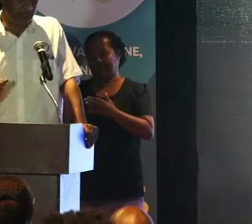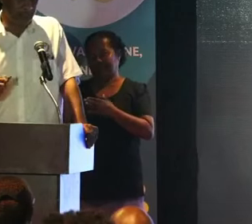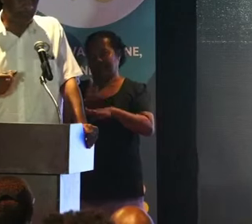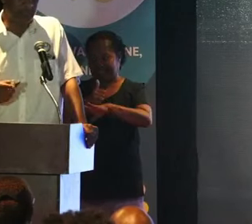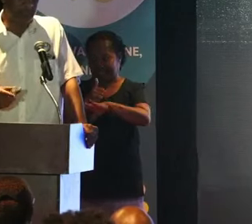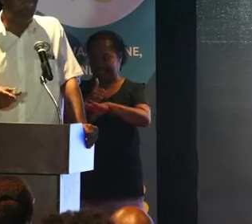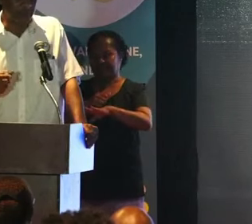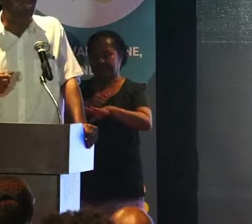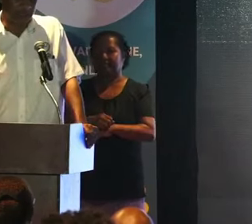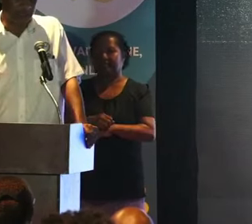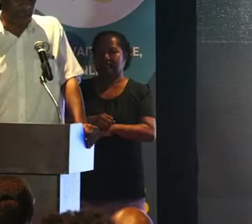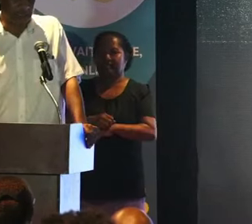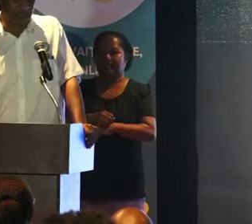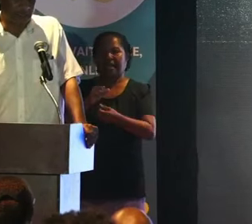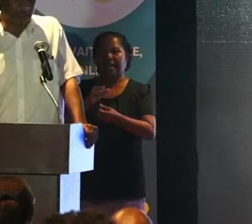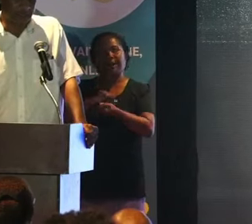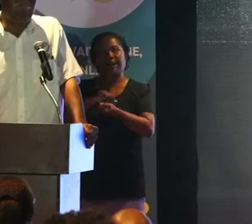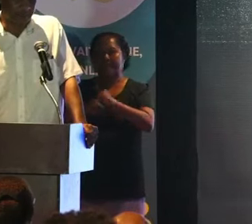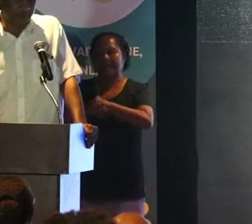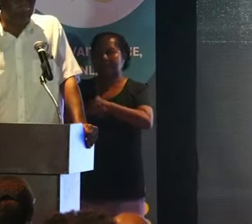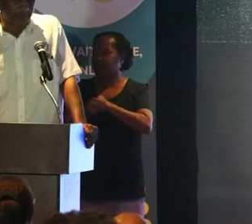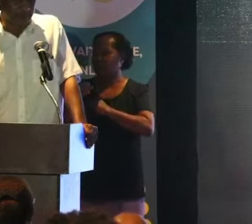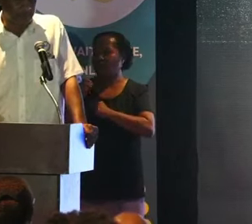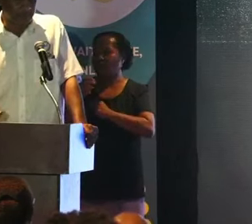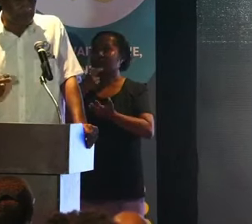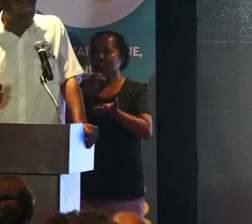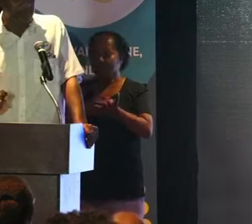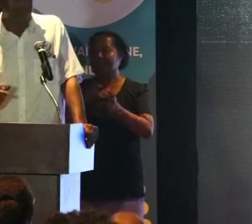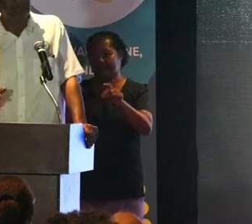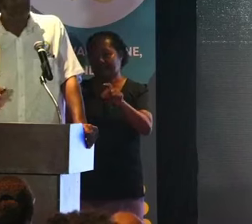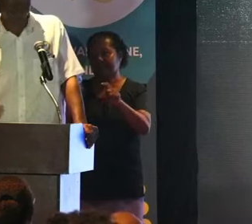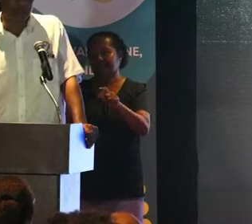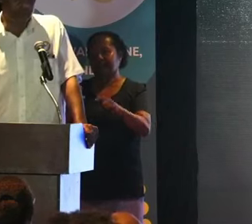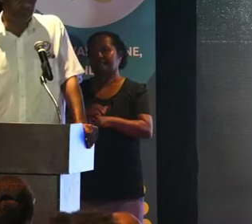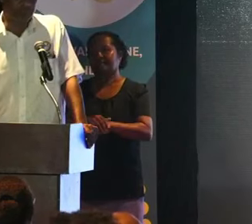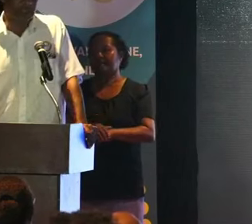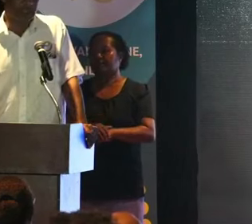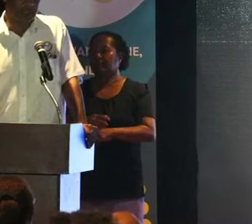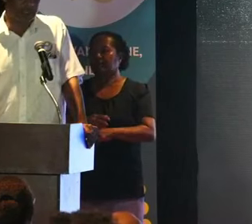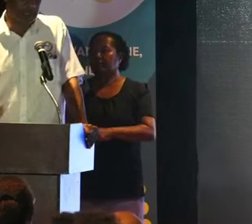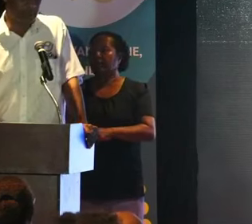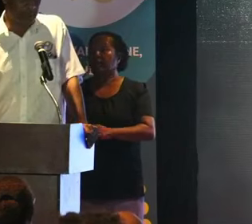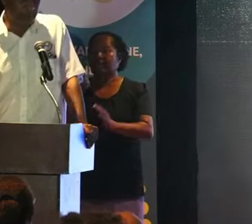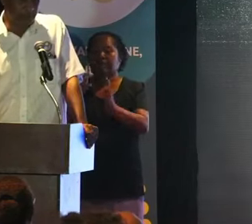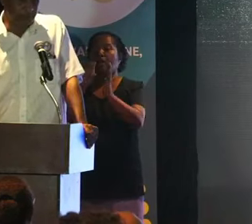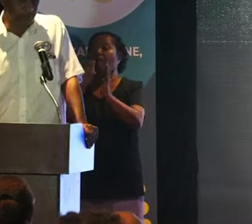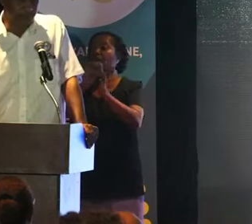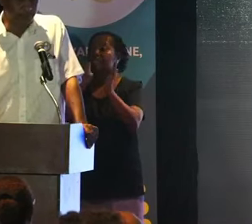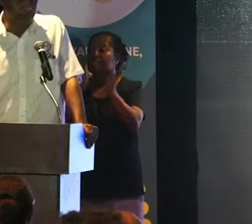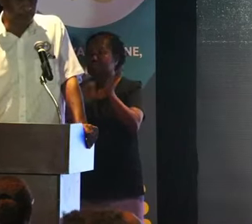And companies, they don't expire. But you can have a constitution in a